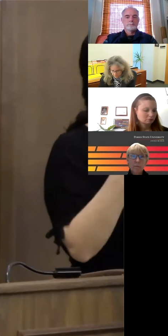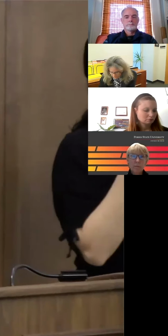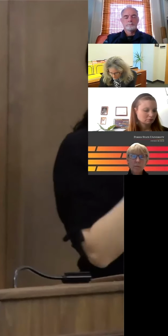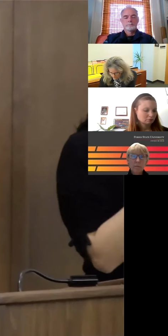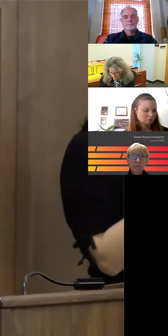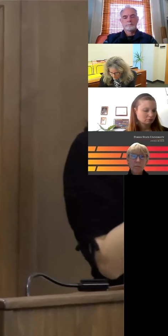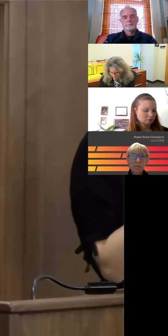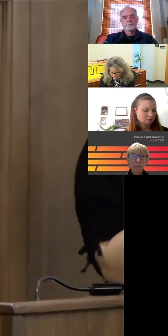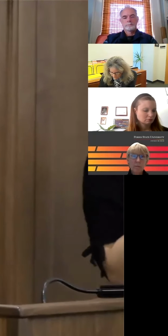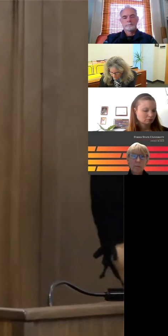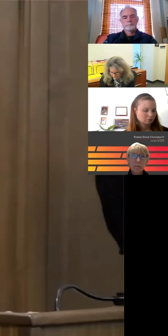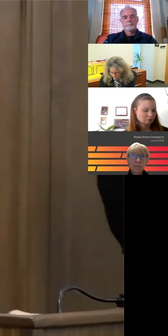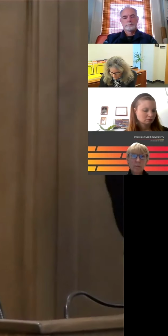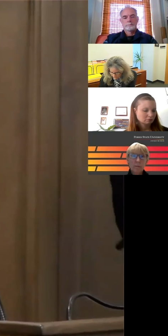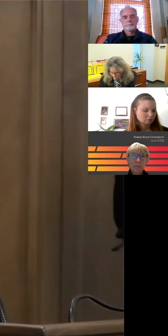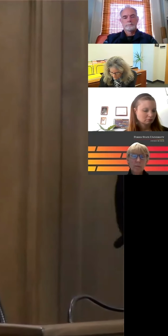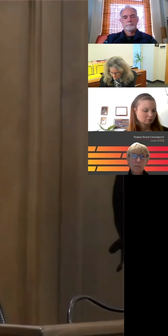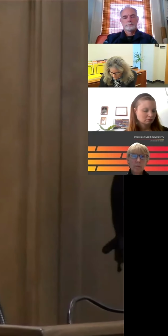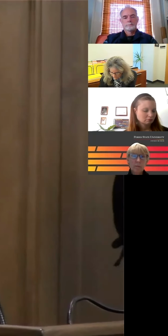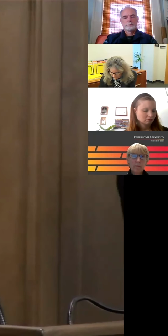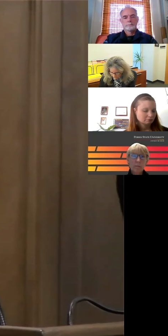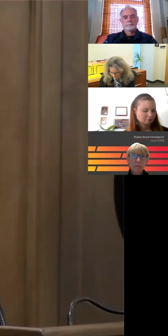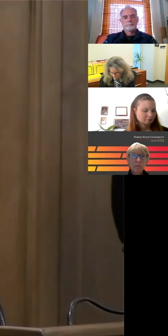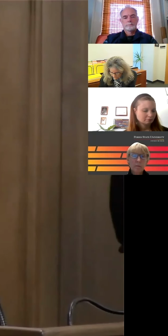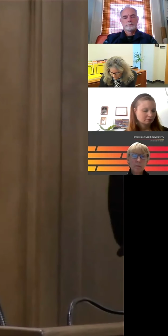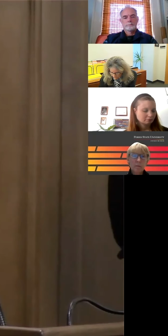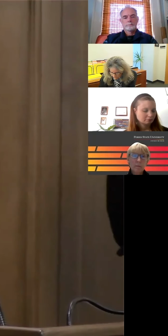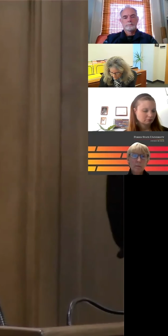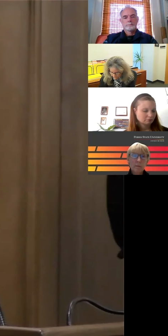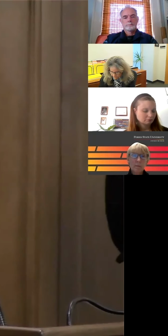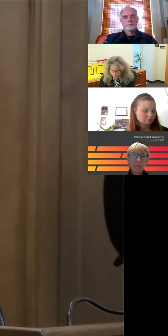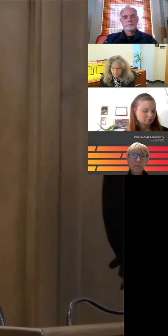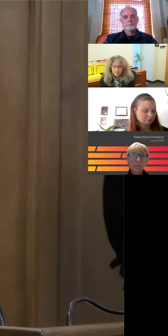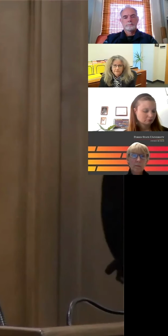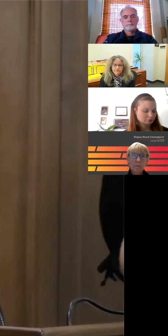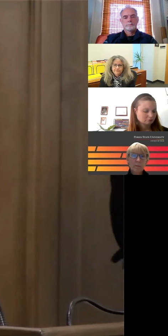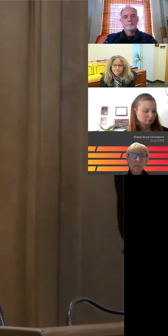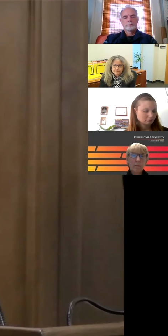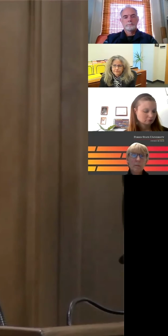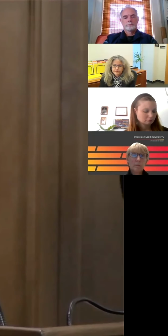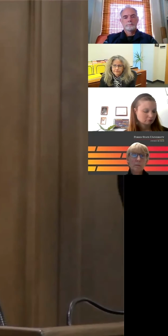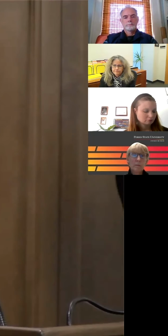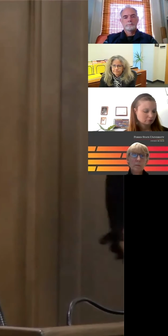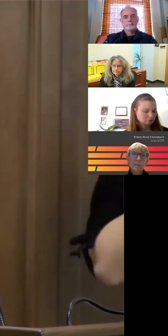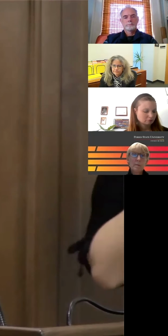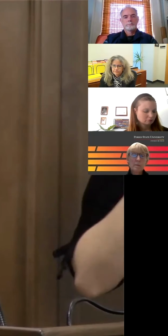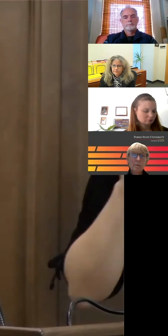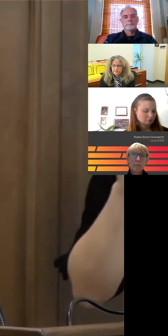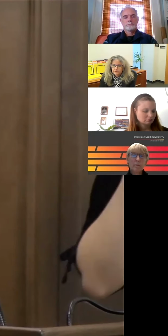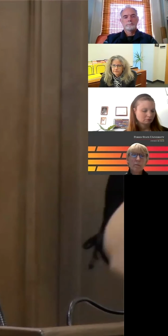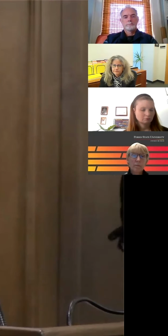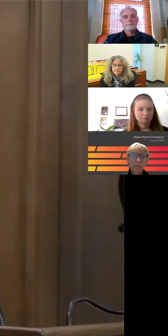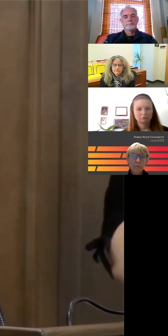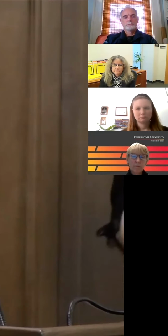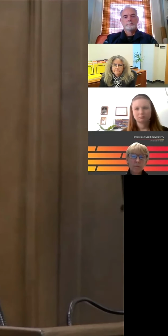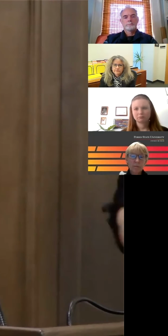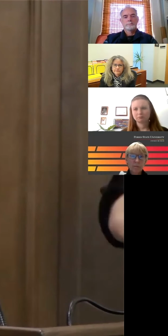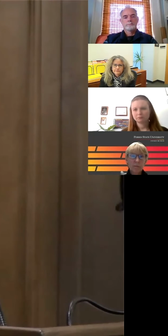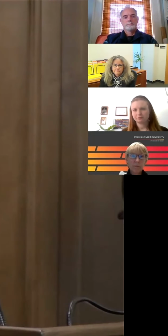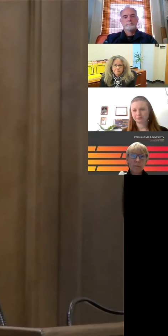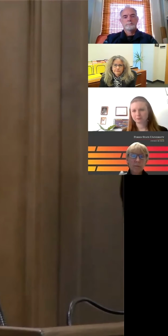The Great Migration began in 1915, where Southern blacks moved to major northern cities such